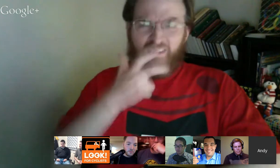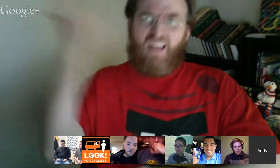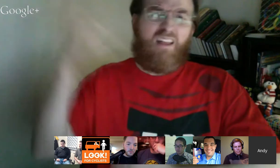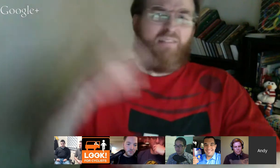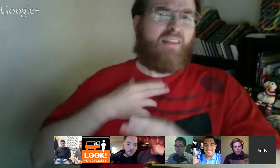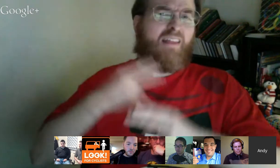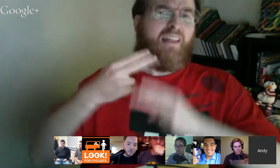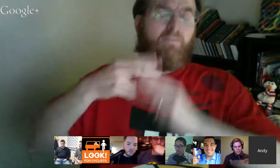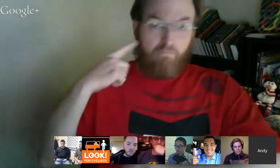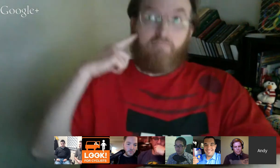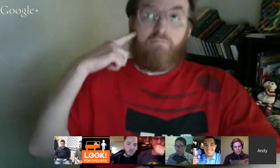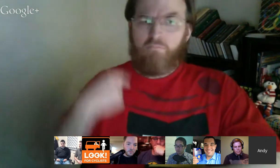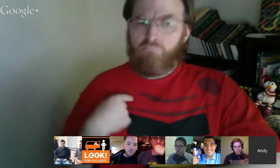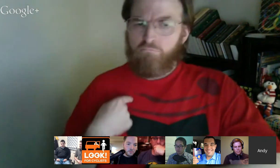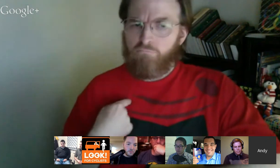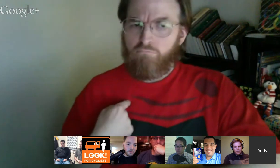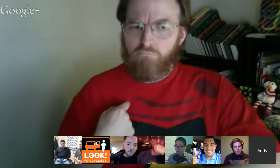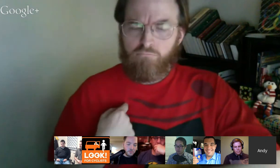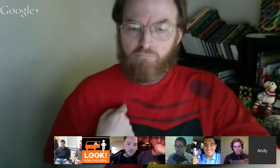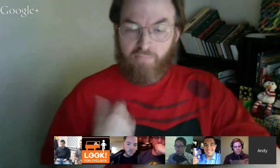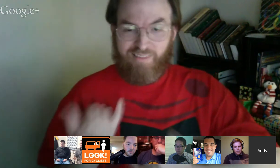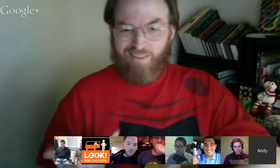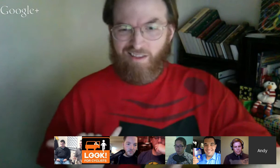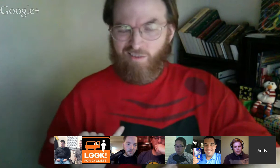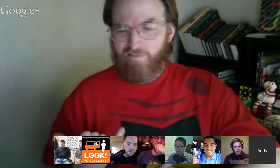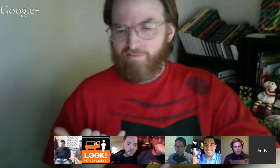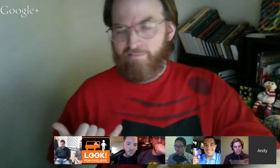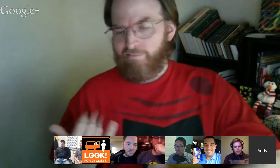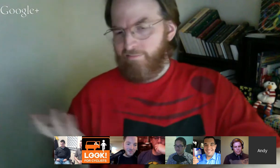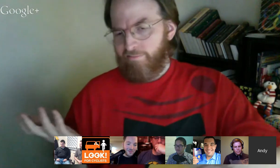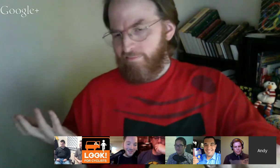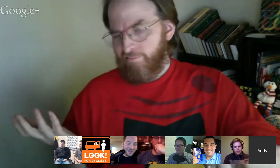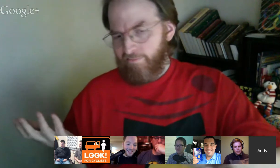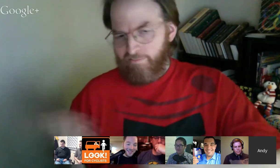move around in the hearing world. I notice when my mom screams my name.